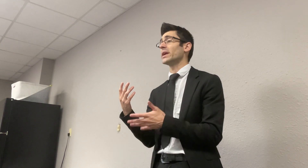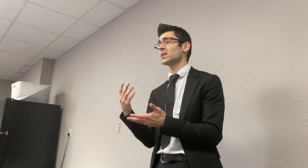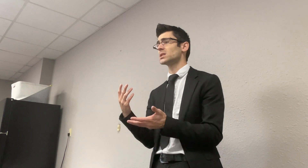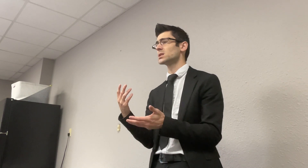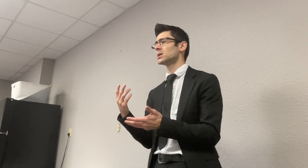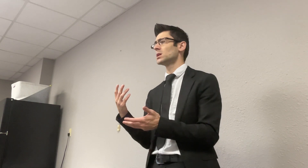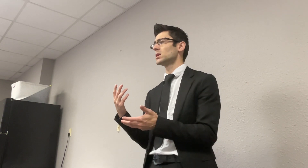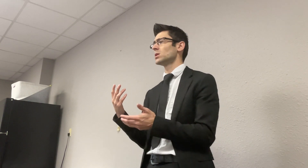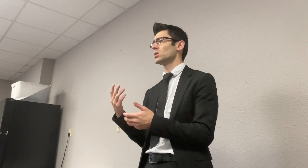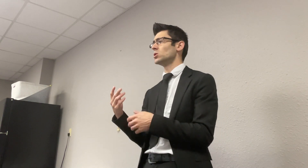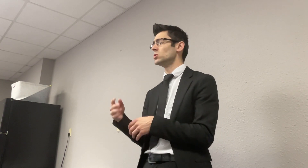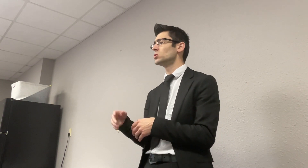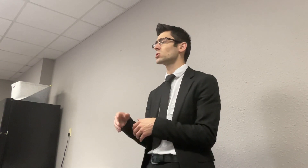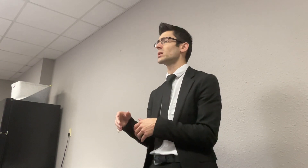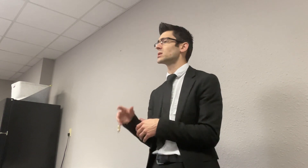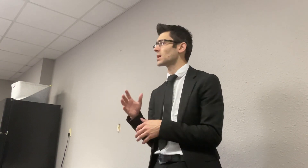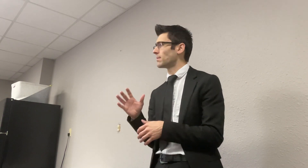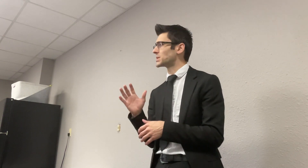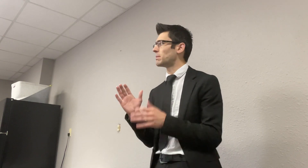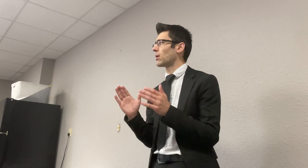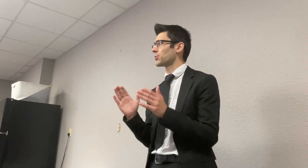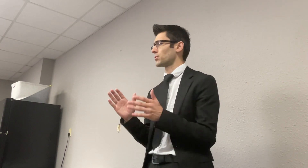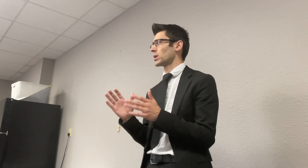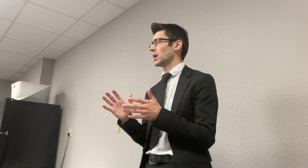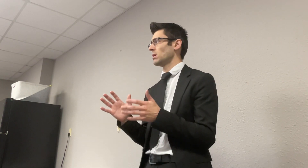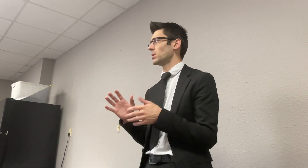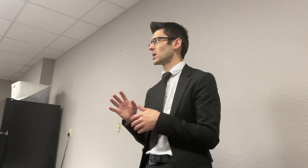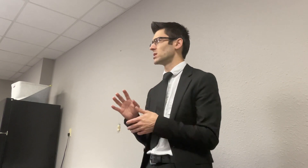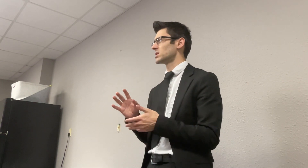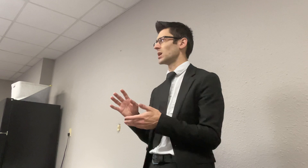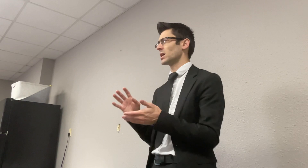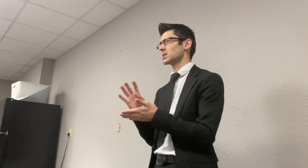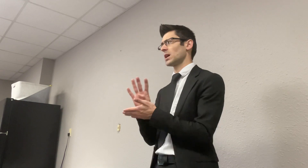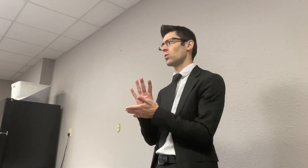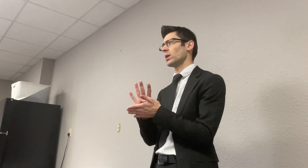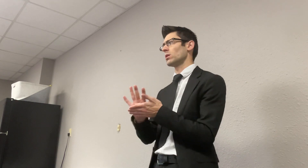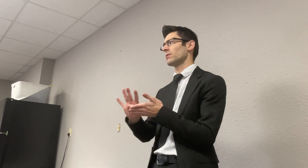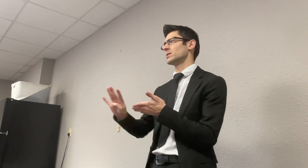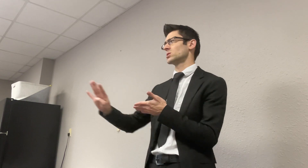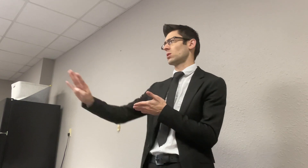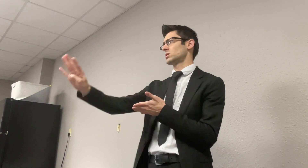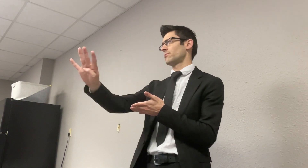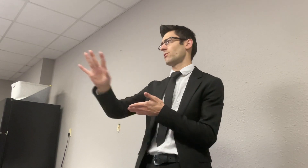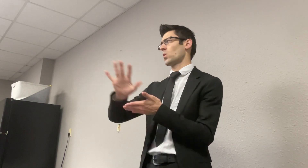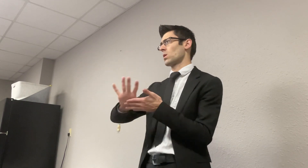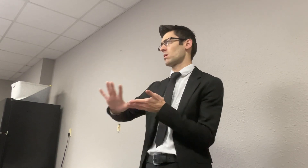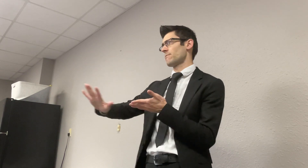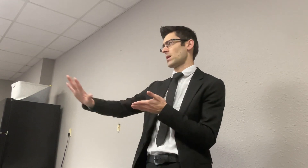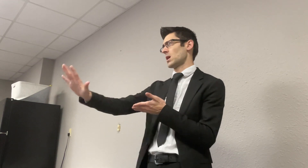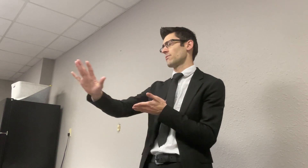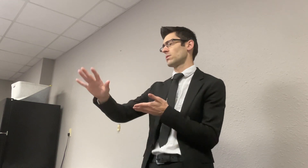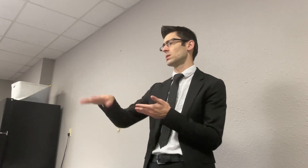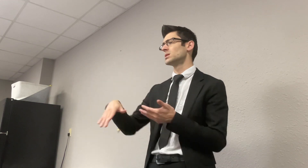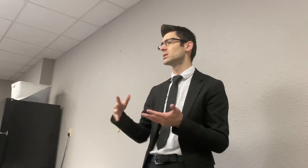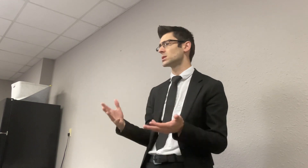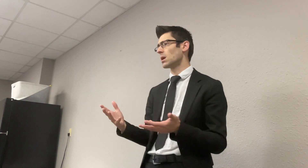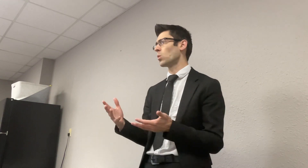weeks. Usually it stops at about 3 because it gets kind of weird if it starts at 4, 5. Some